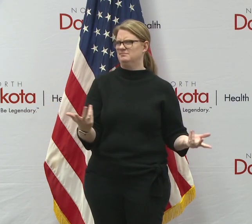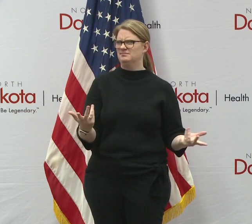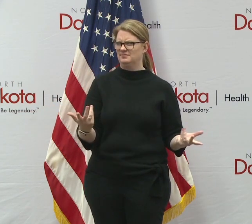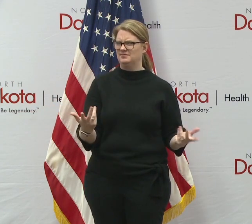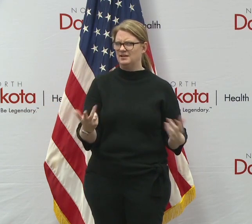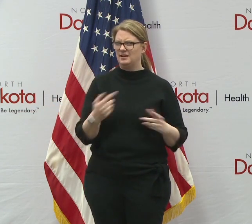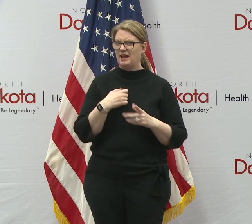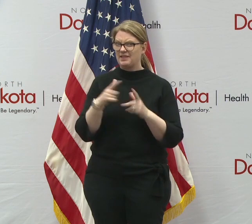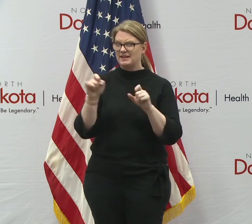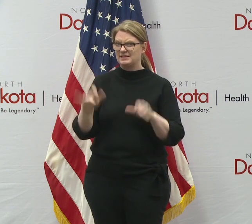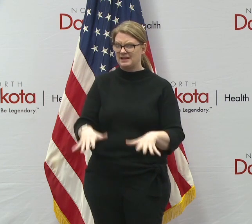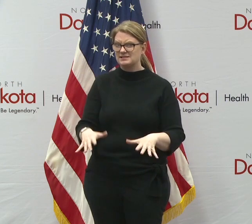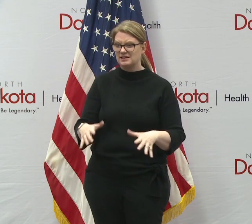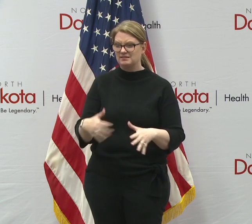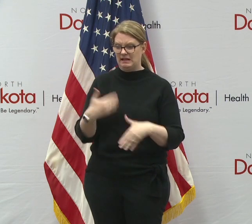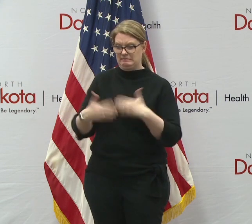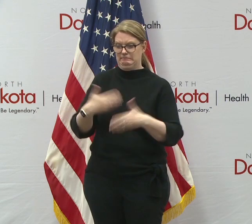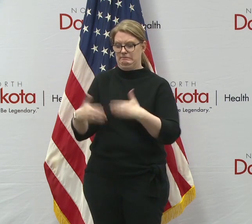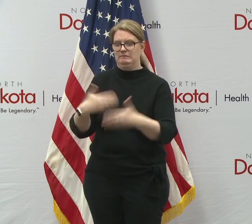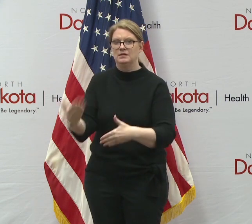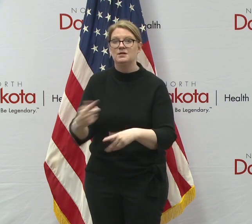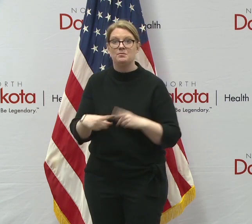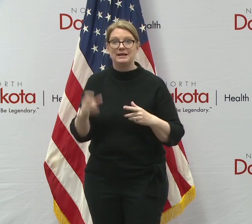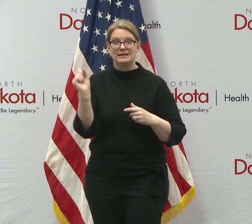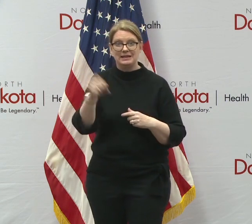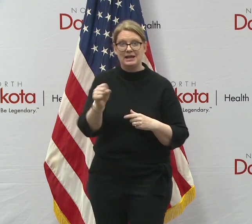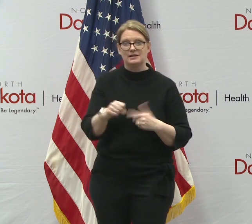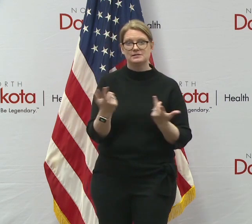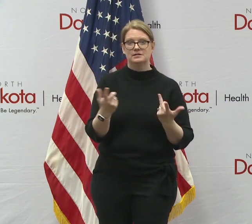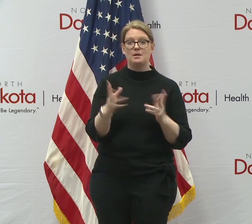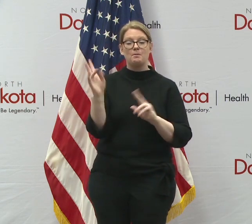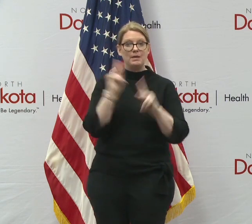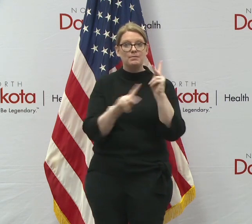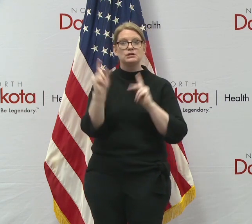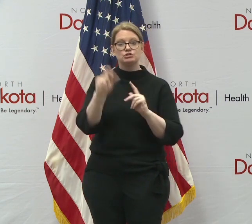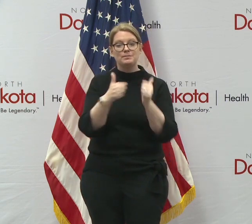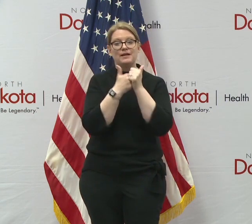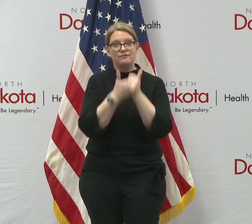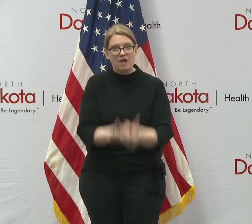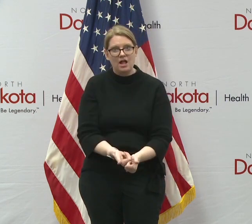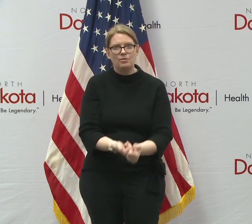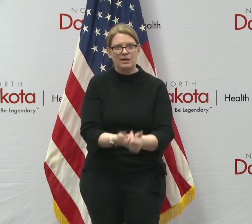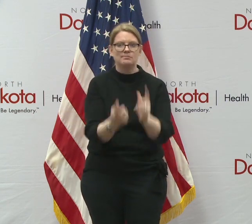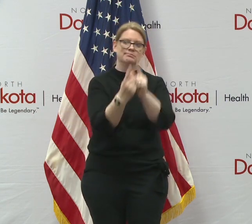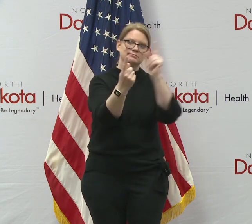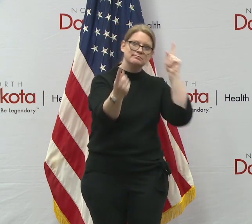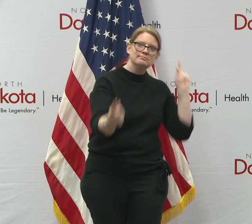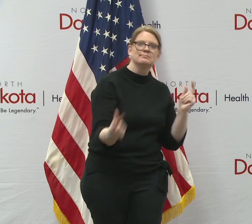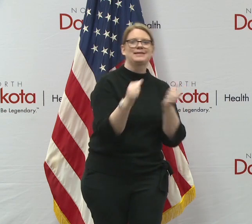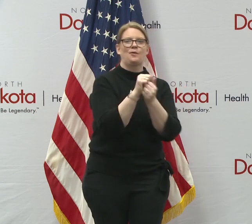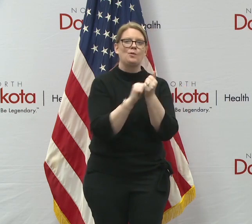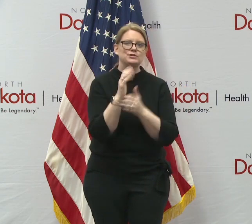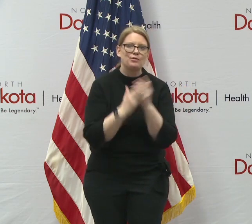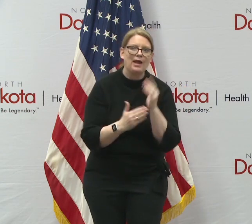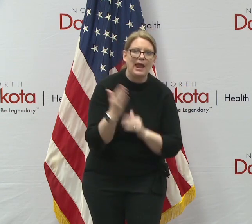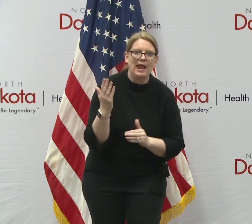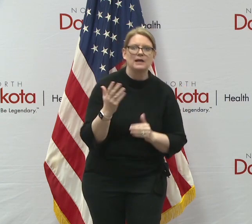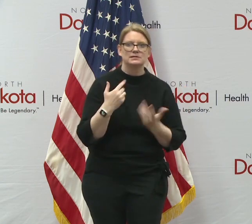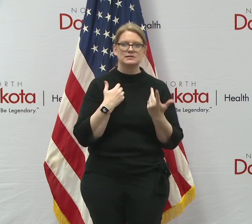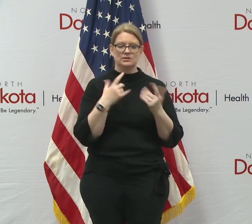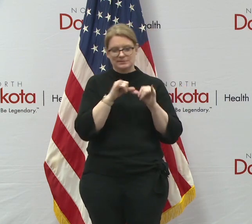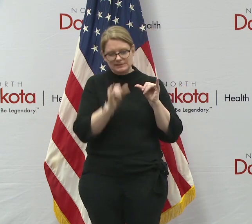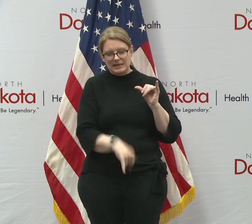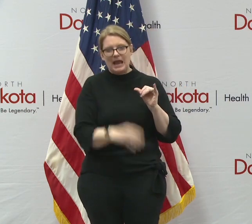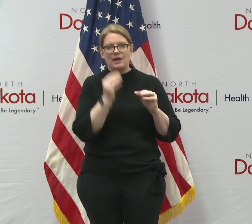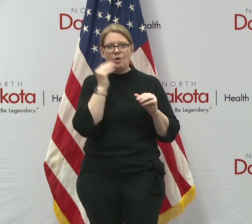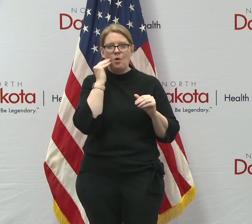of testing we're doing. So the answer is people should be following the guidelines and acting as if there are many more cases